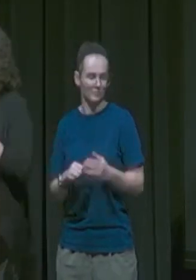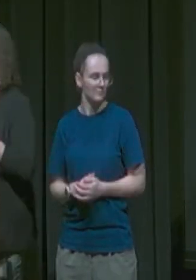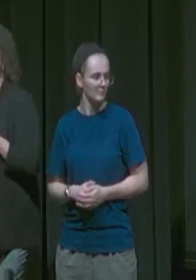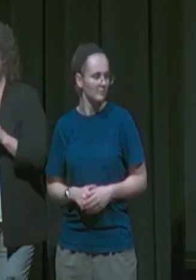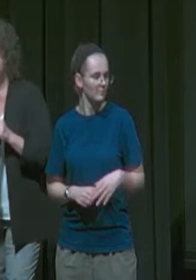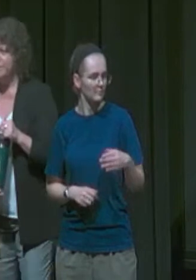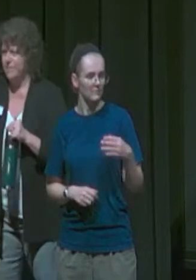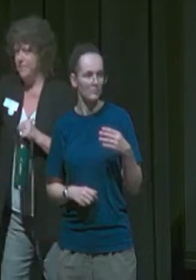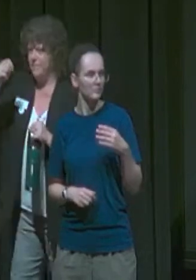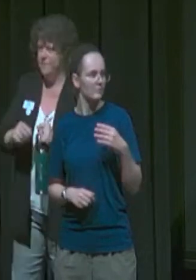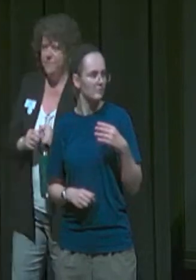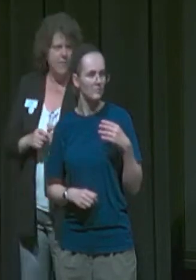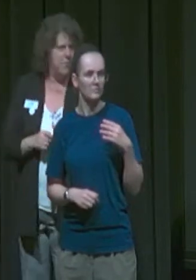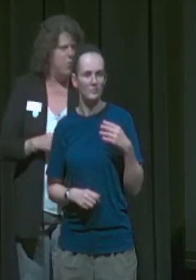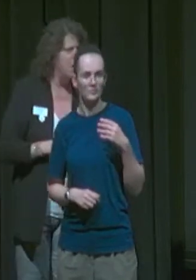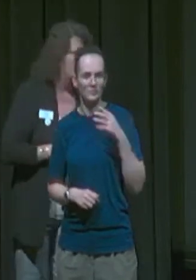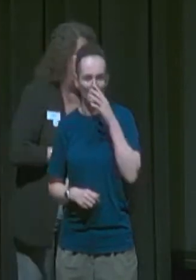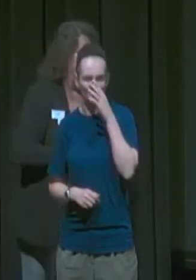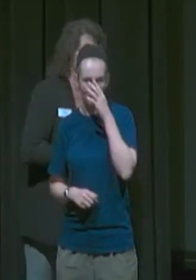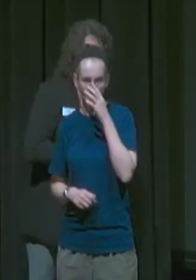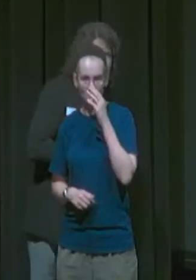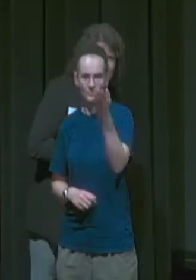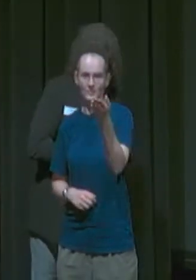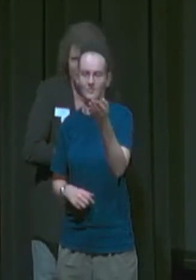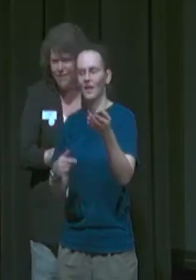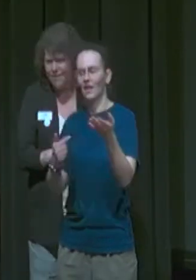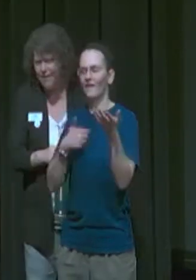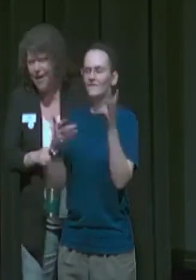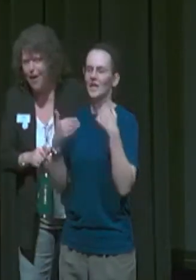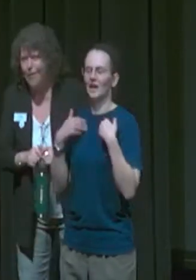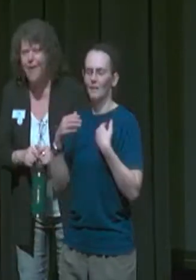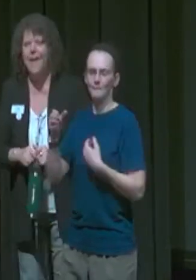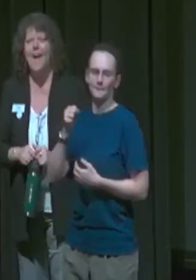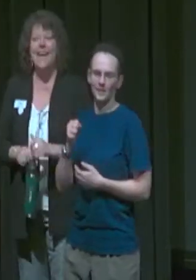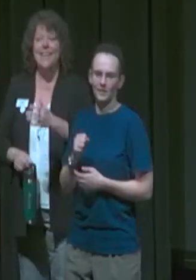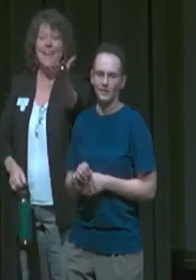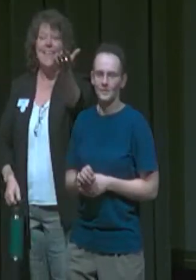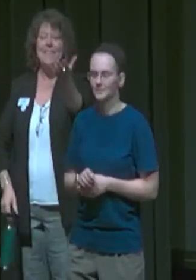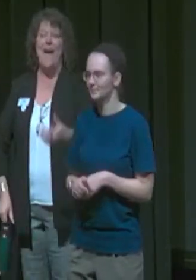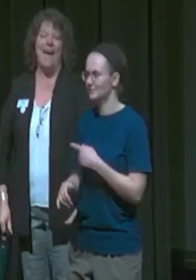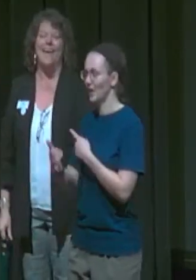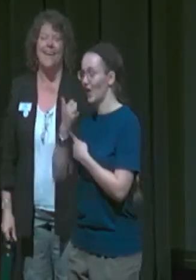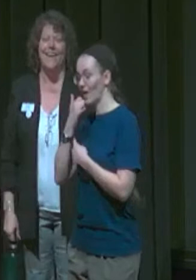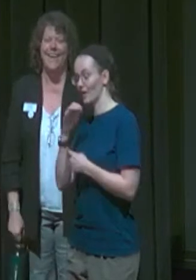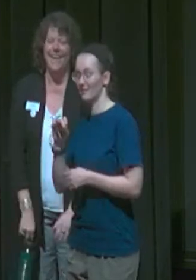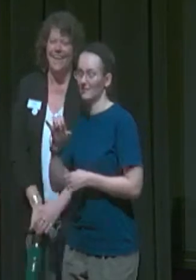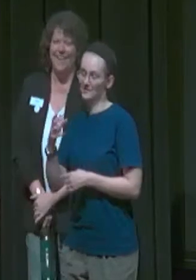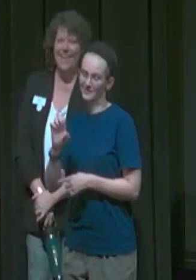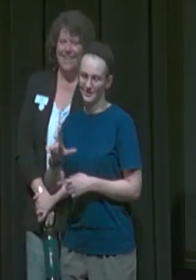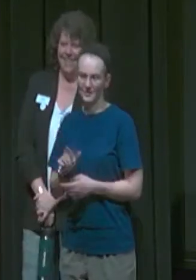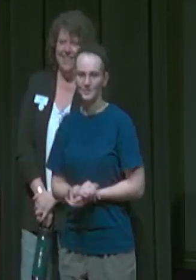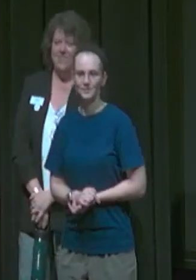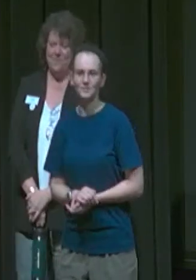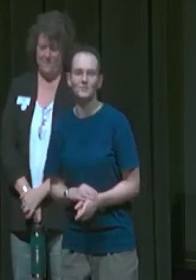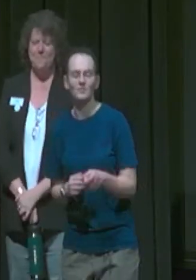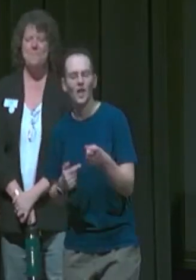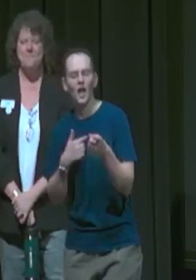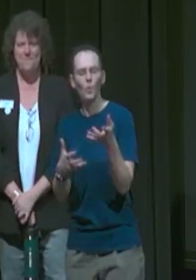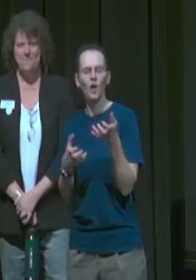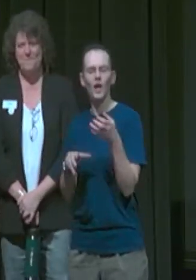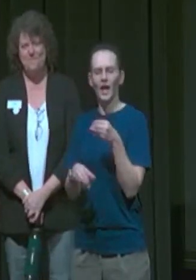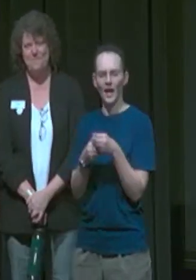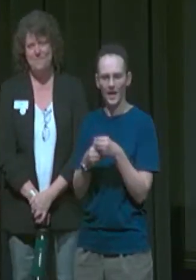ahead. could, you guys gave me a microphone. Oh. You shouldn't have done that. Michael. If I could, I would just like to add to